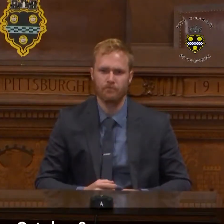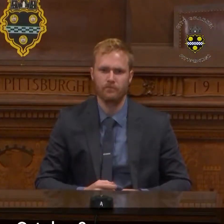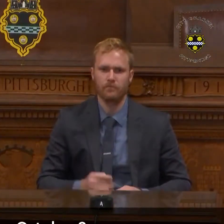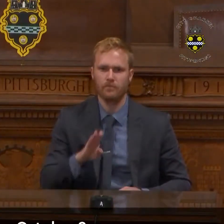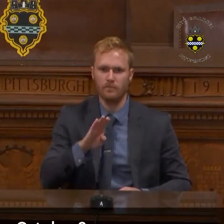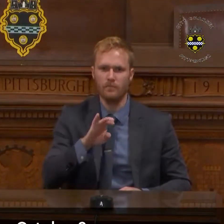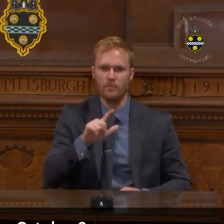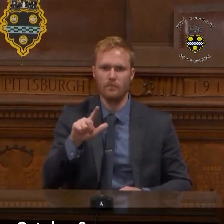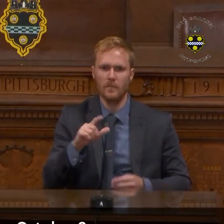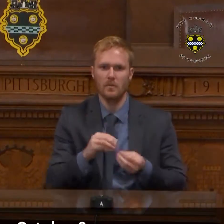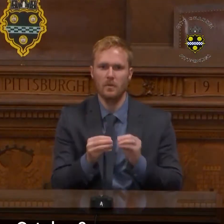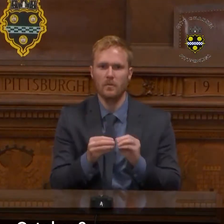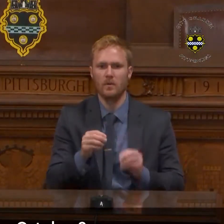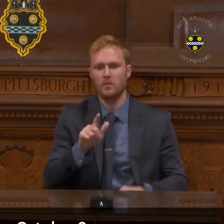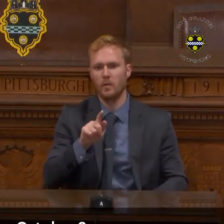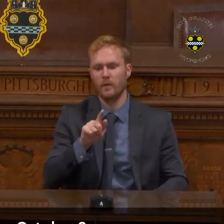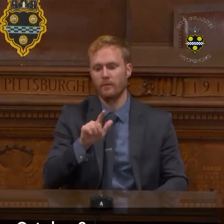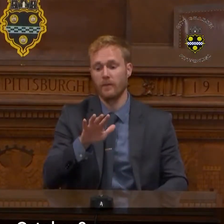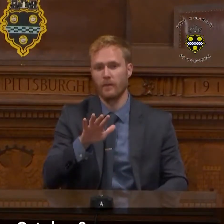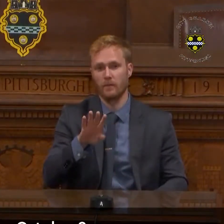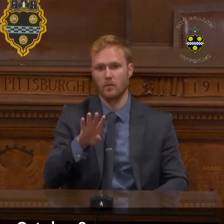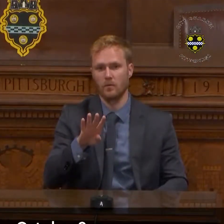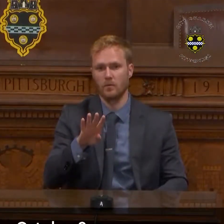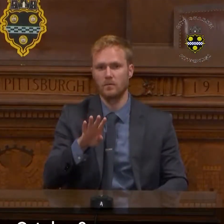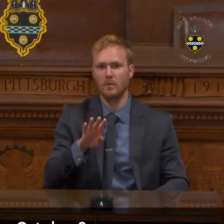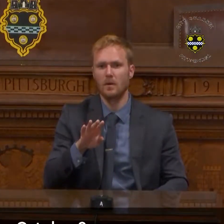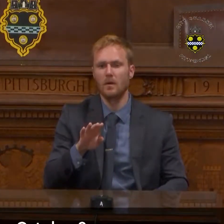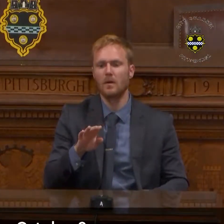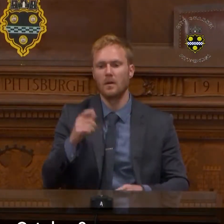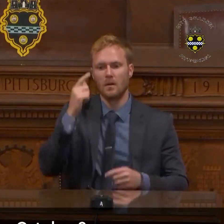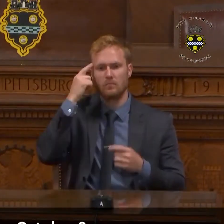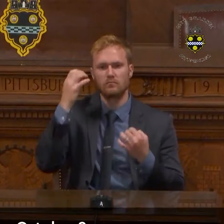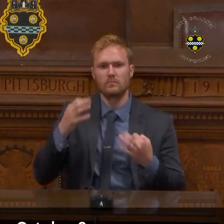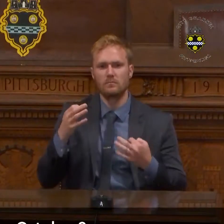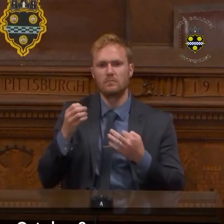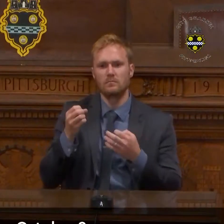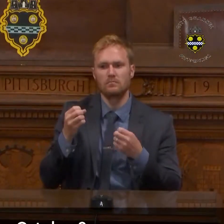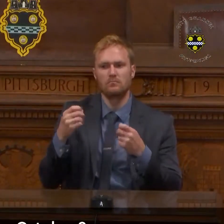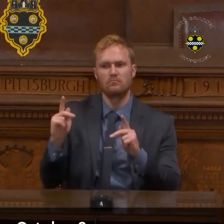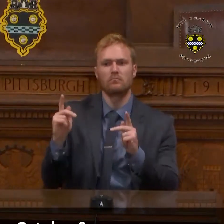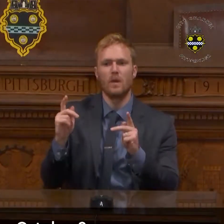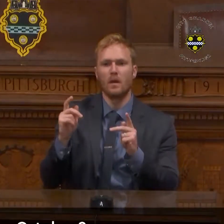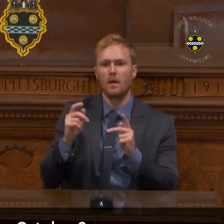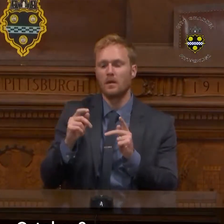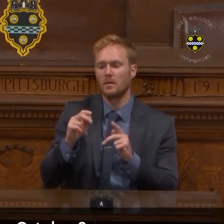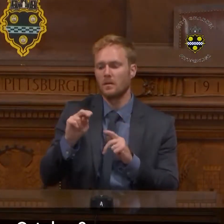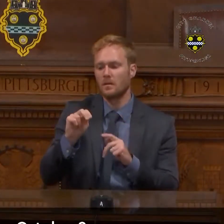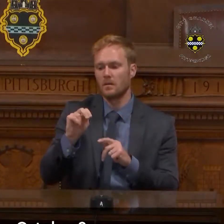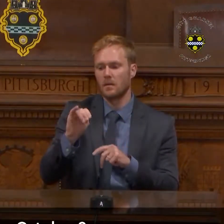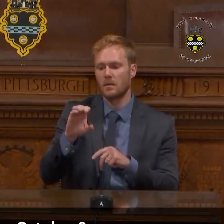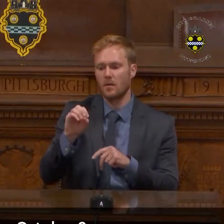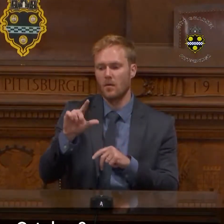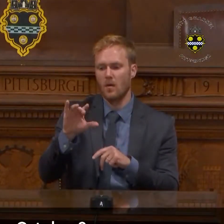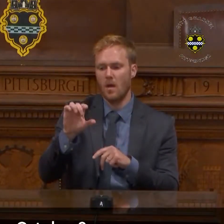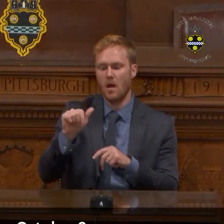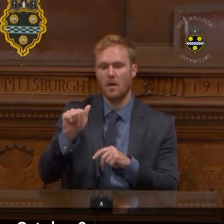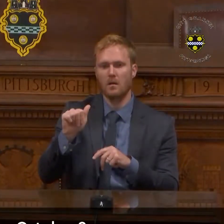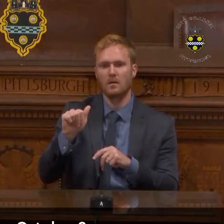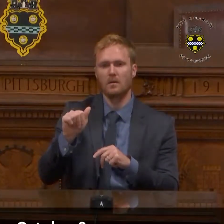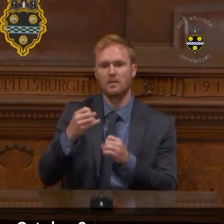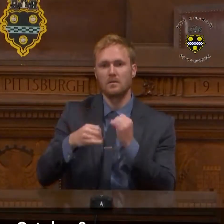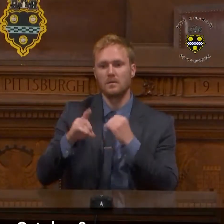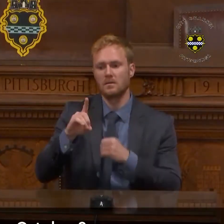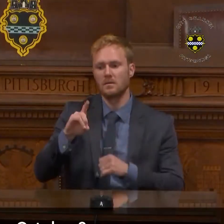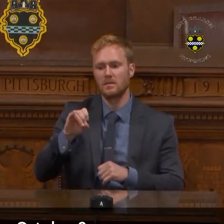Bill number 2154, resolution granting unto Nicola Dicio